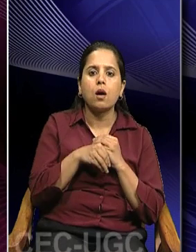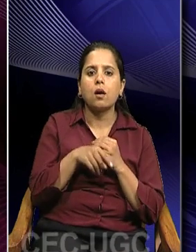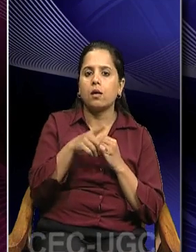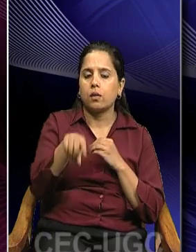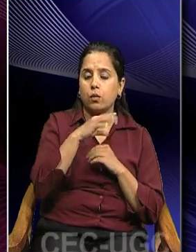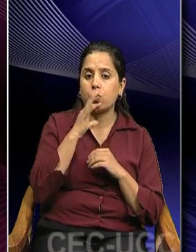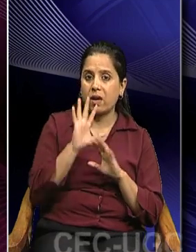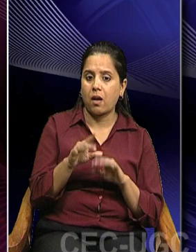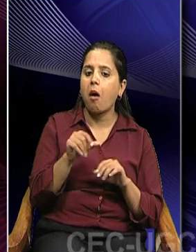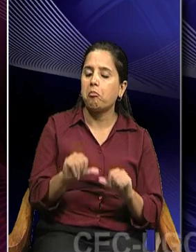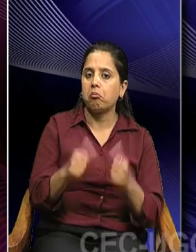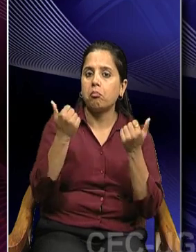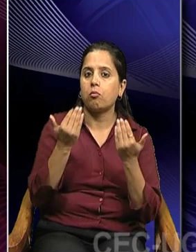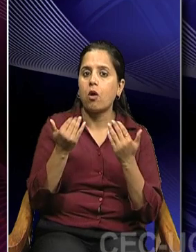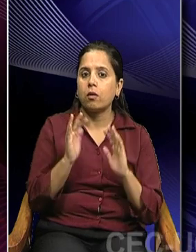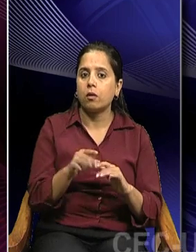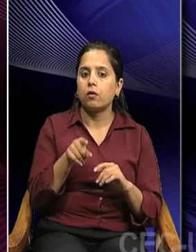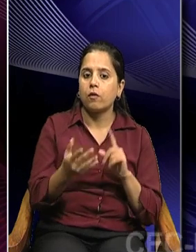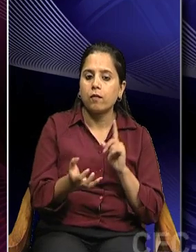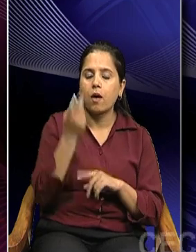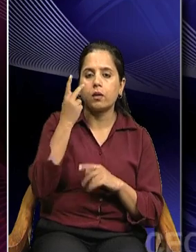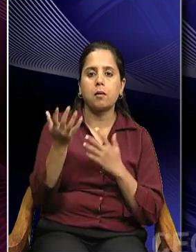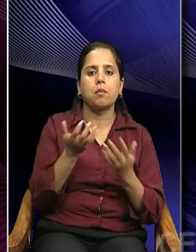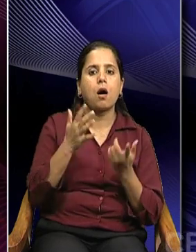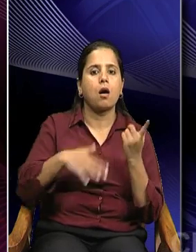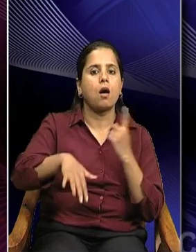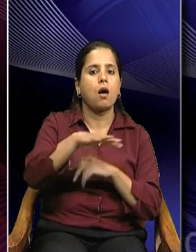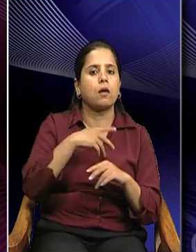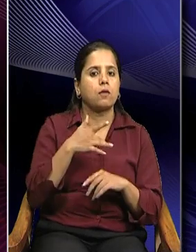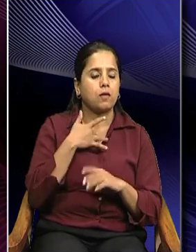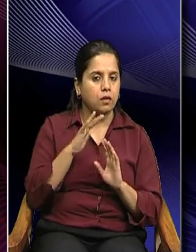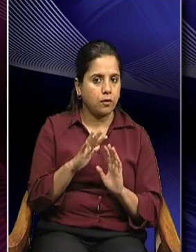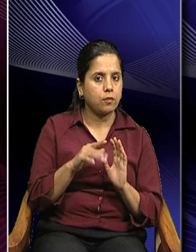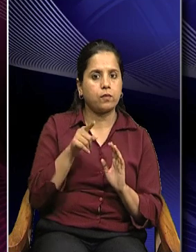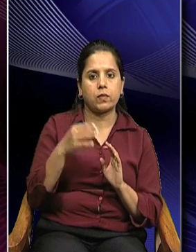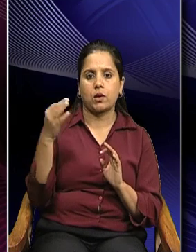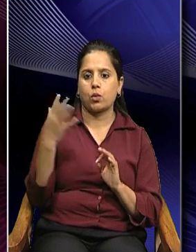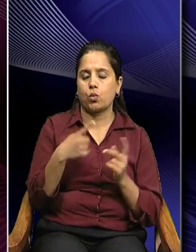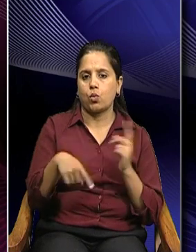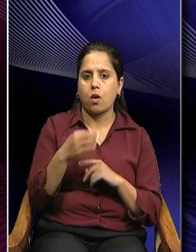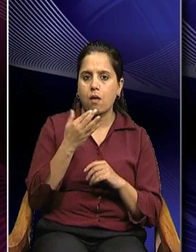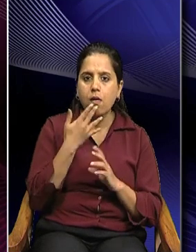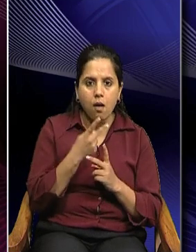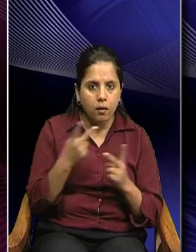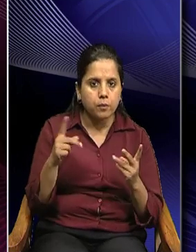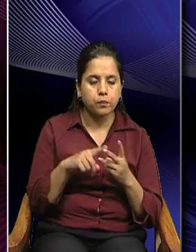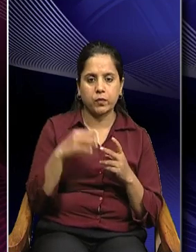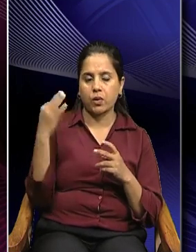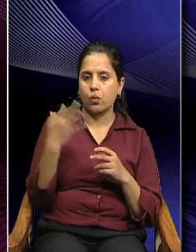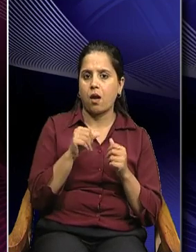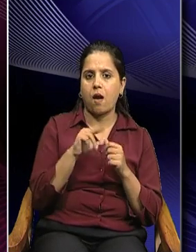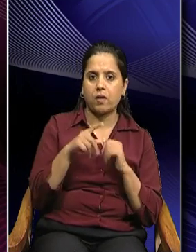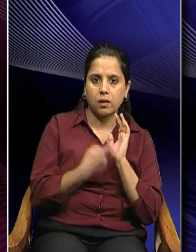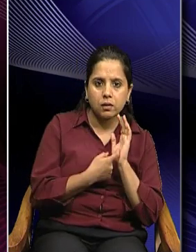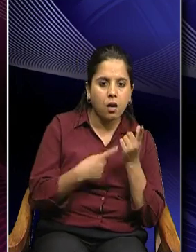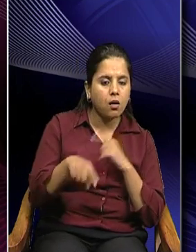have actually made it possible to find the marketing in its new color, in its new avatar as of